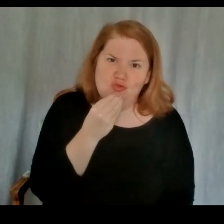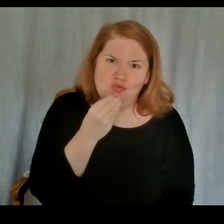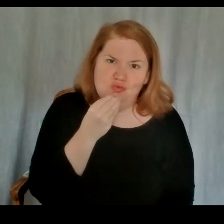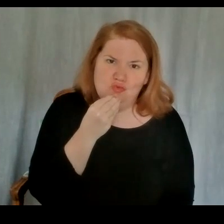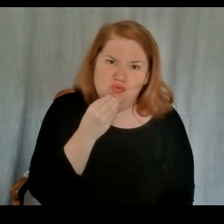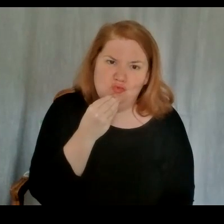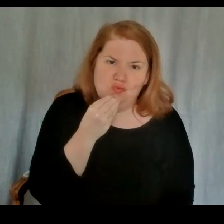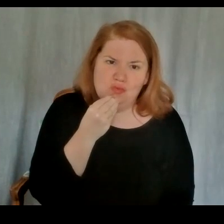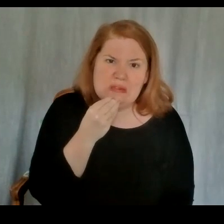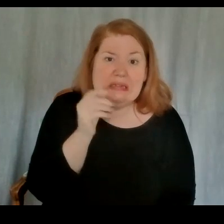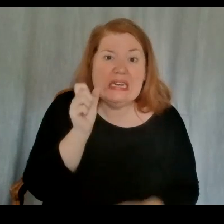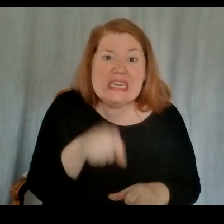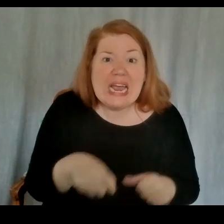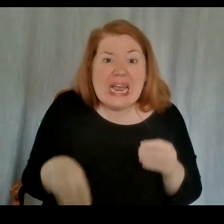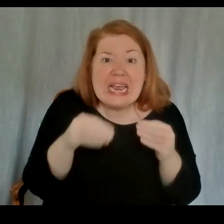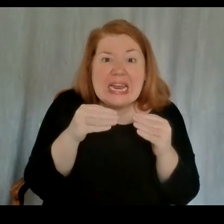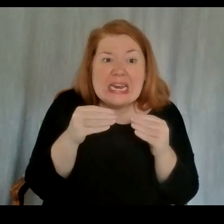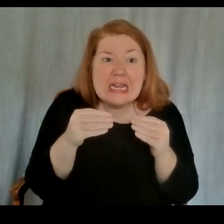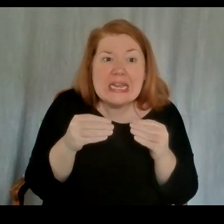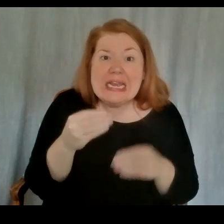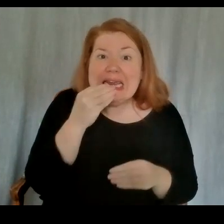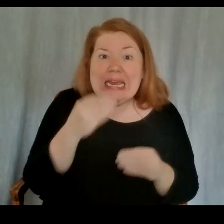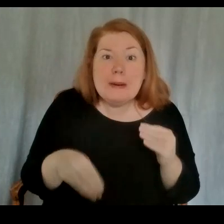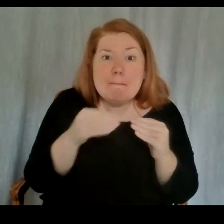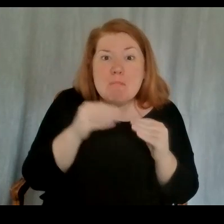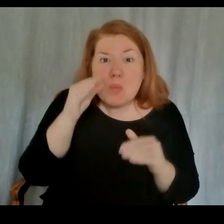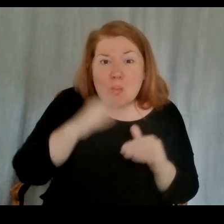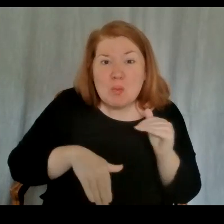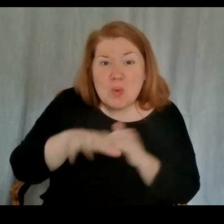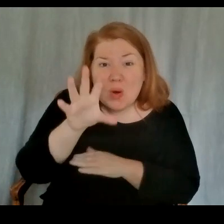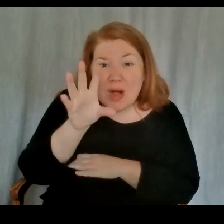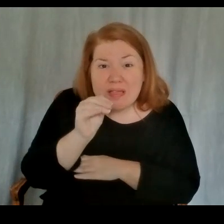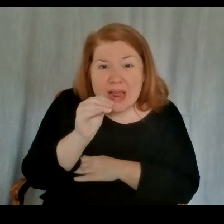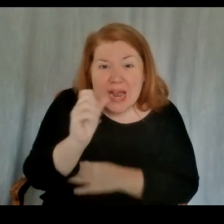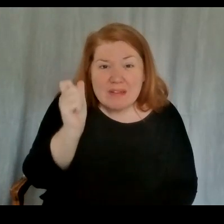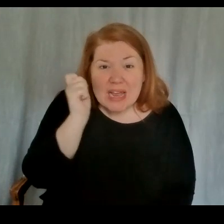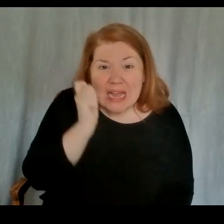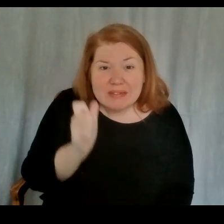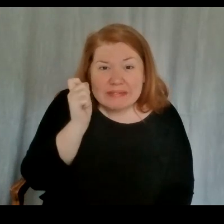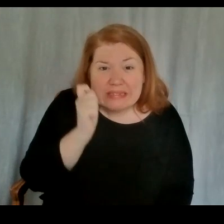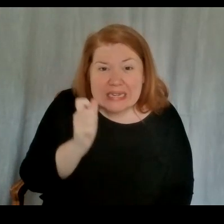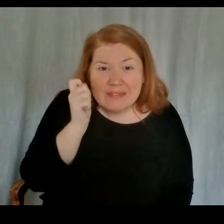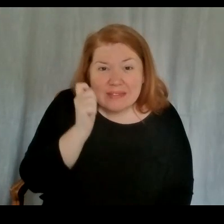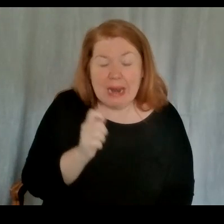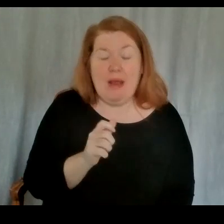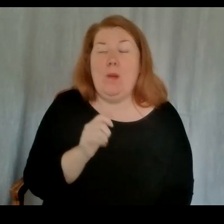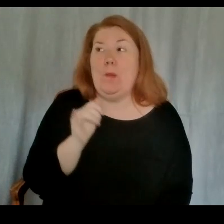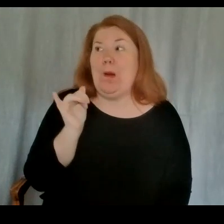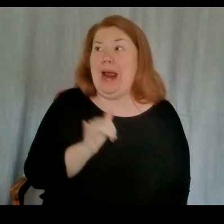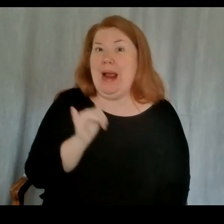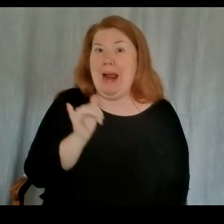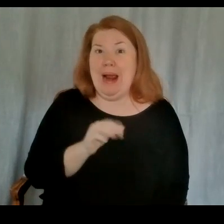to 50 aphids in one day. Whoa! What is a ladybug's favorite food?